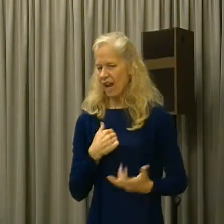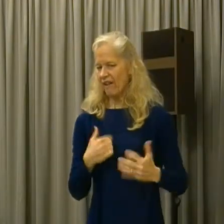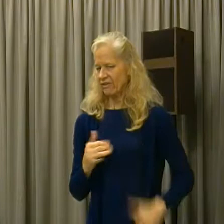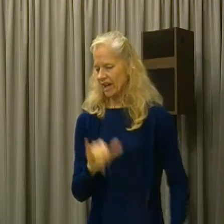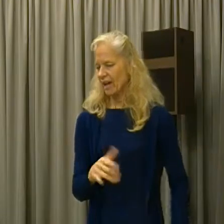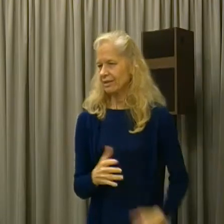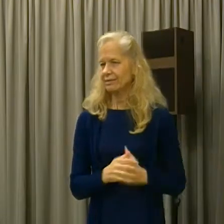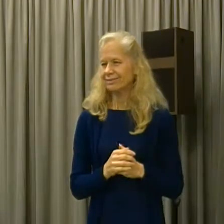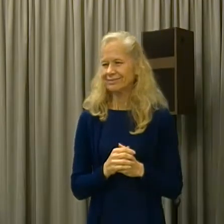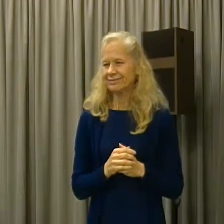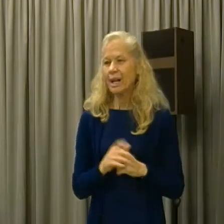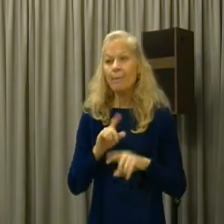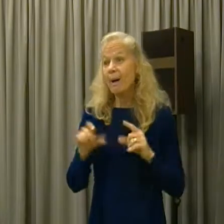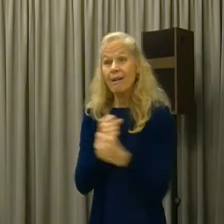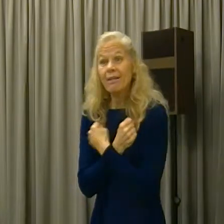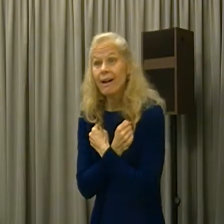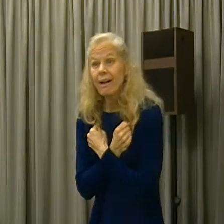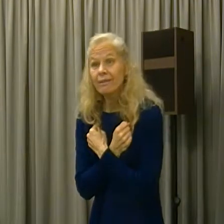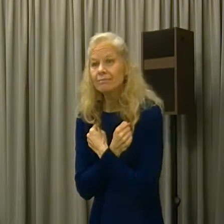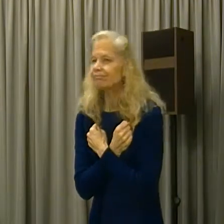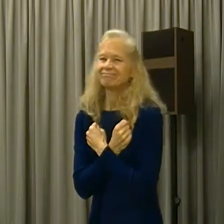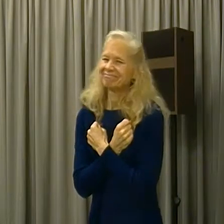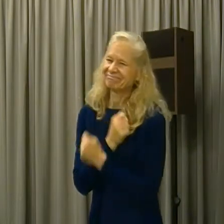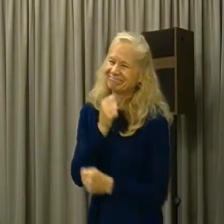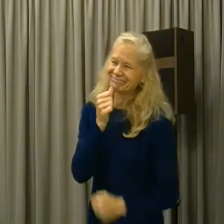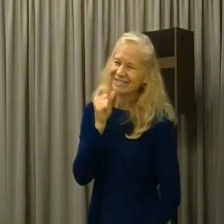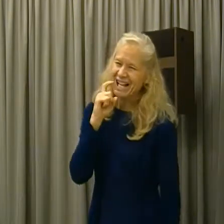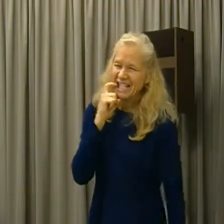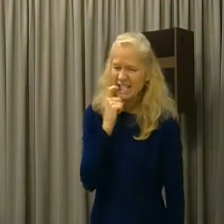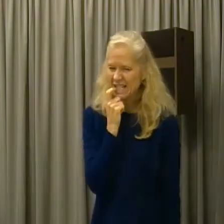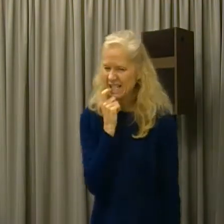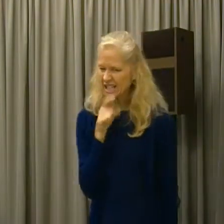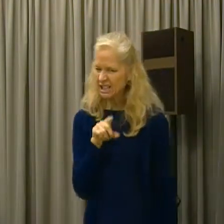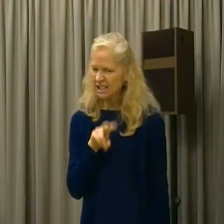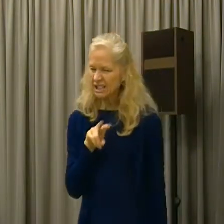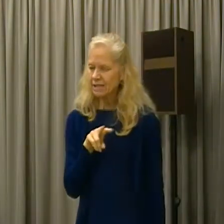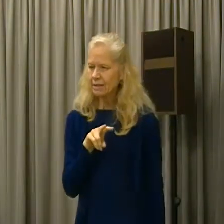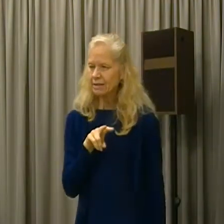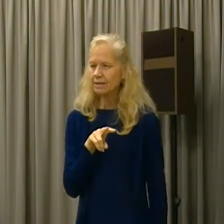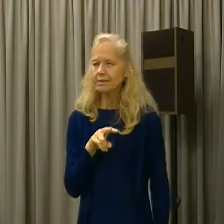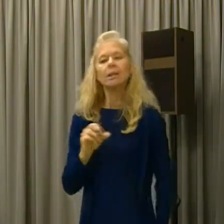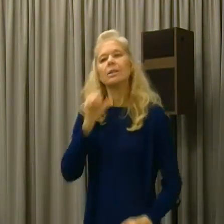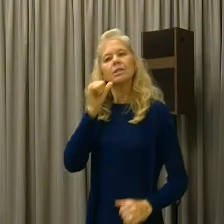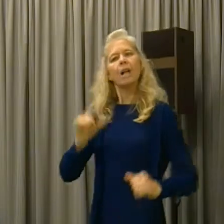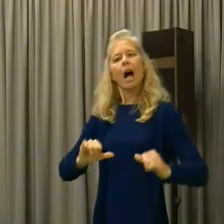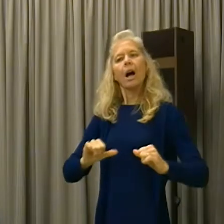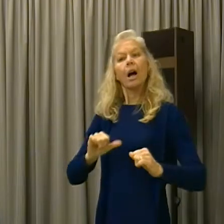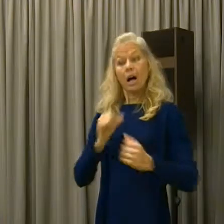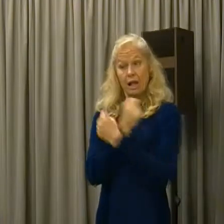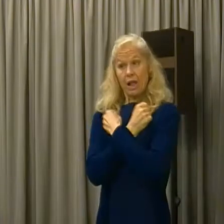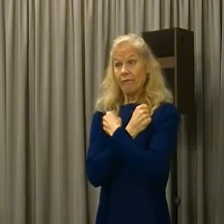Charity envieth not. Charity bondeth not itself. It's not puffed up. It's not proud.